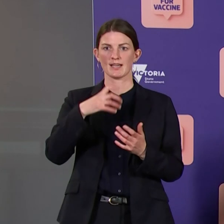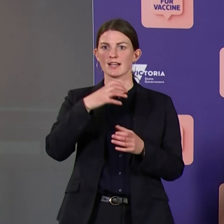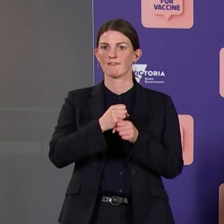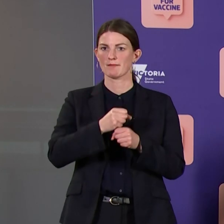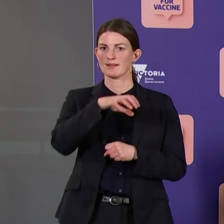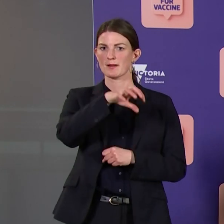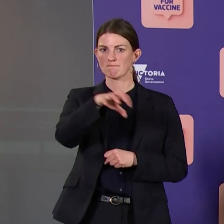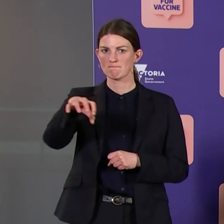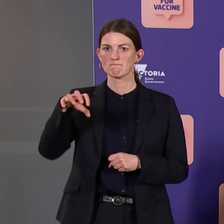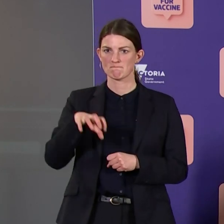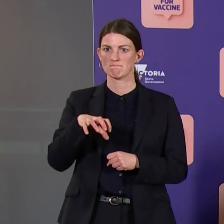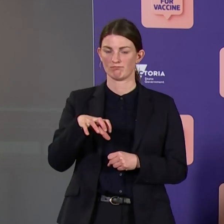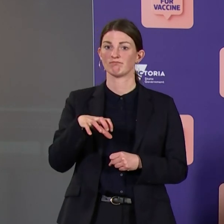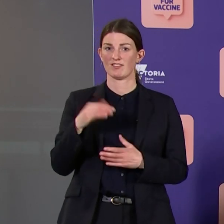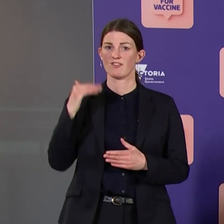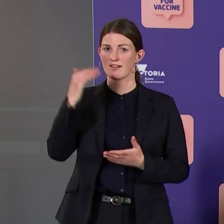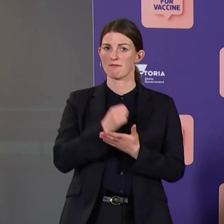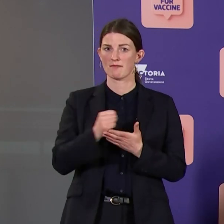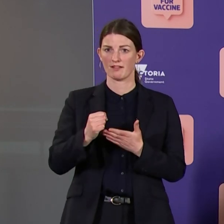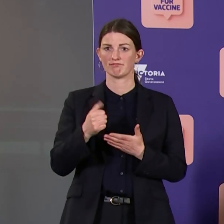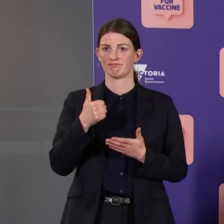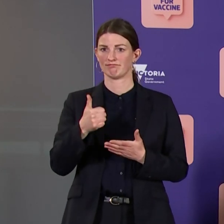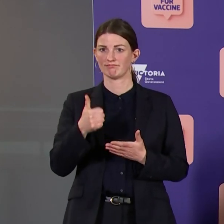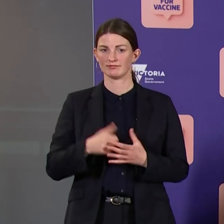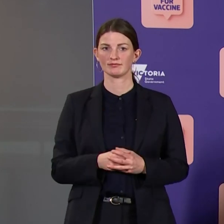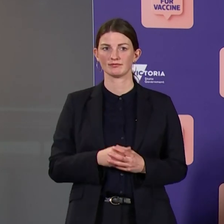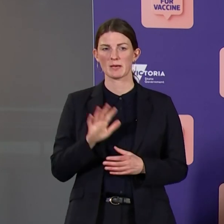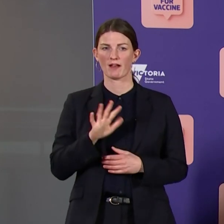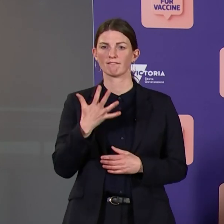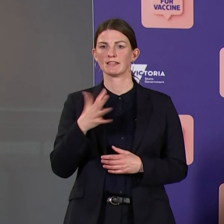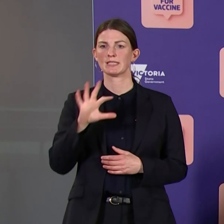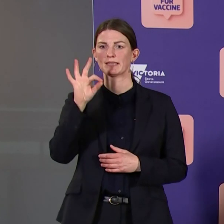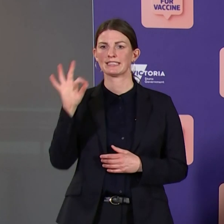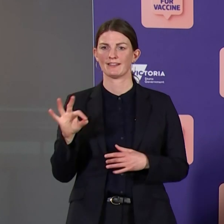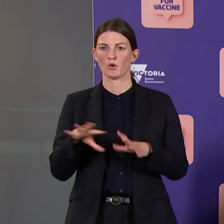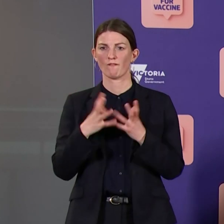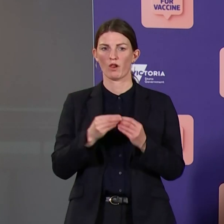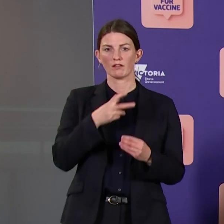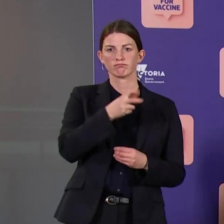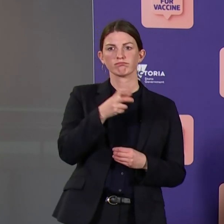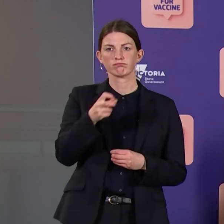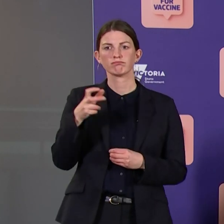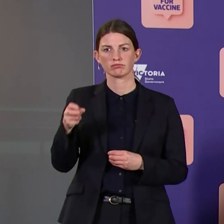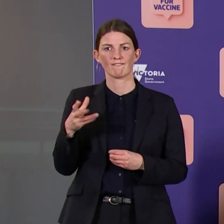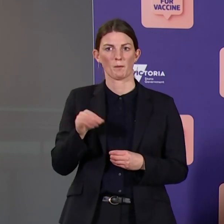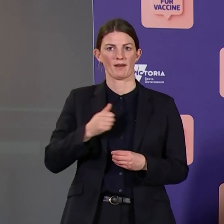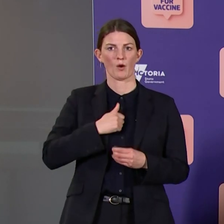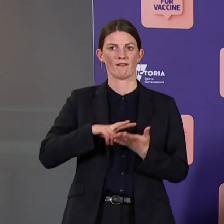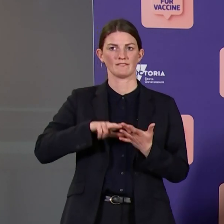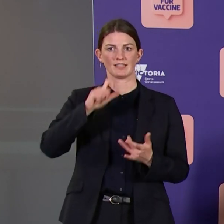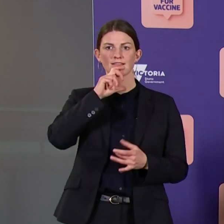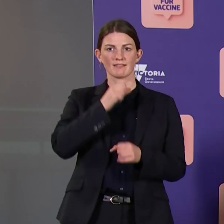That's a substantial figure. That's approximately about 50% of the figures overall. I do note with